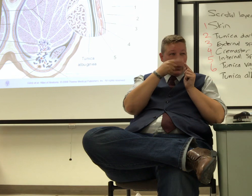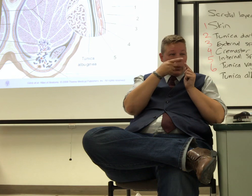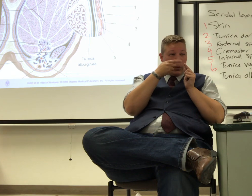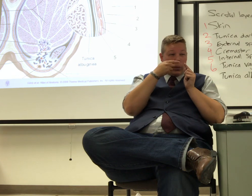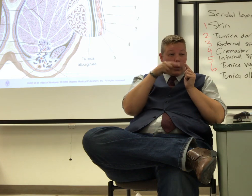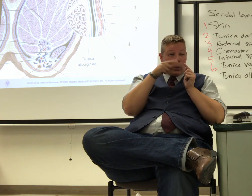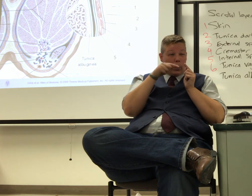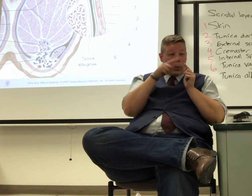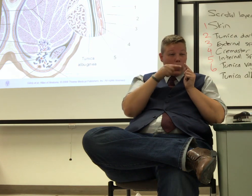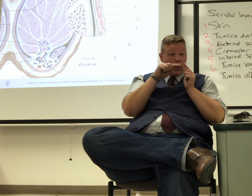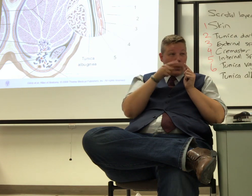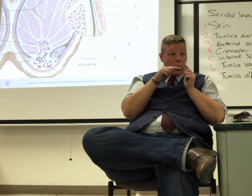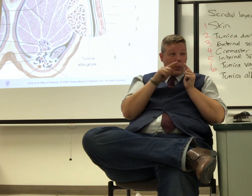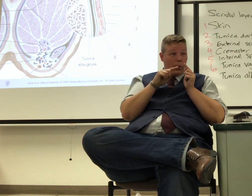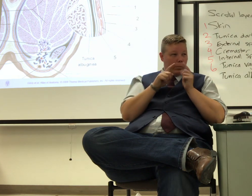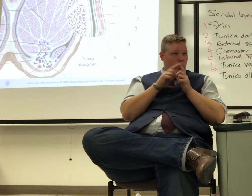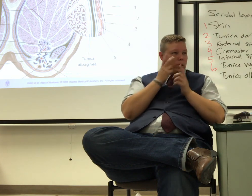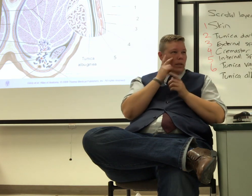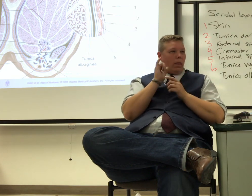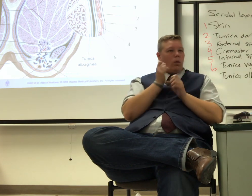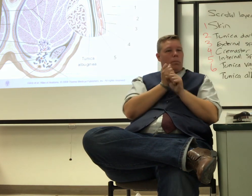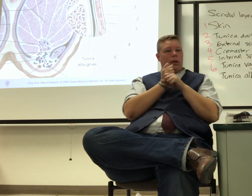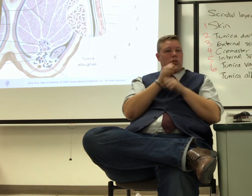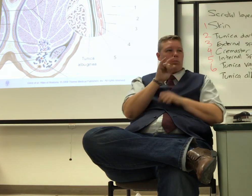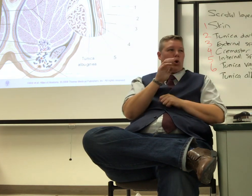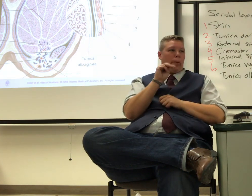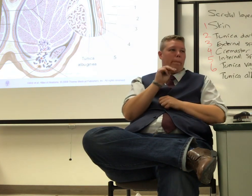them. That's where the sperm are made.